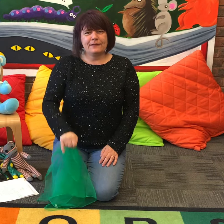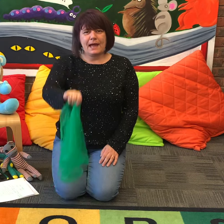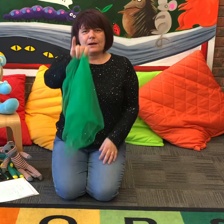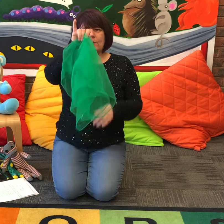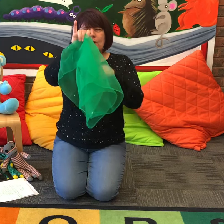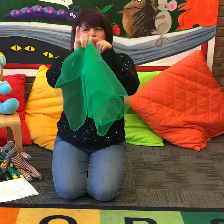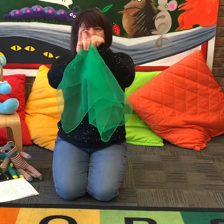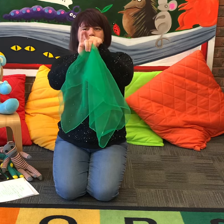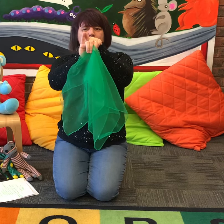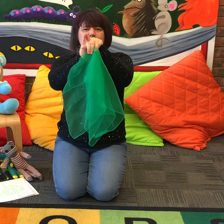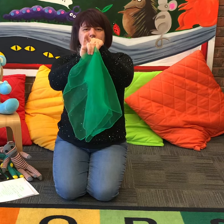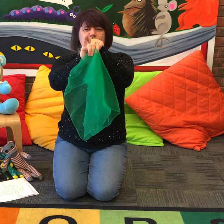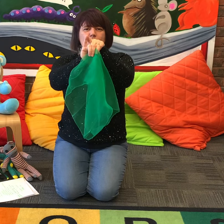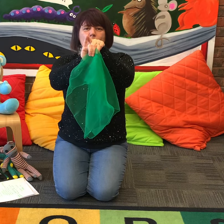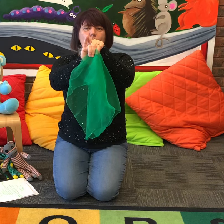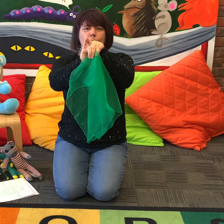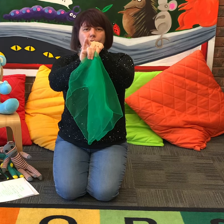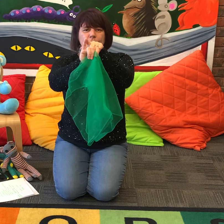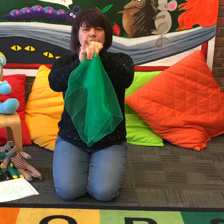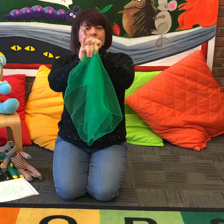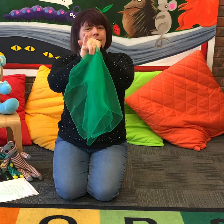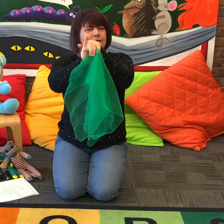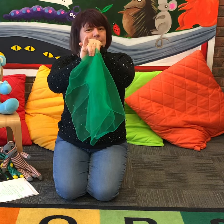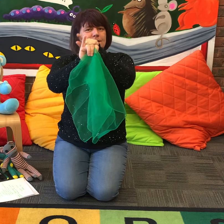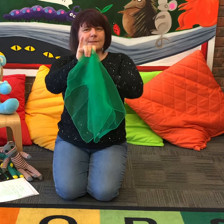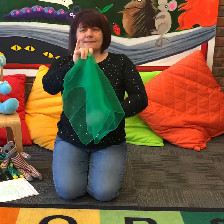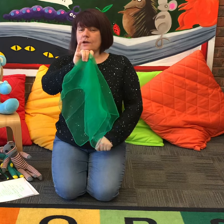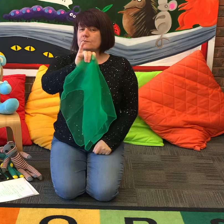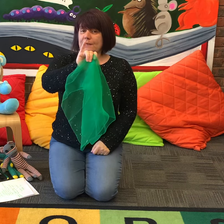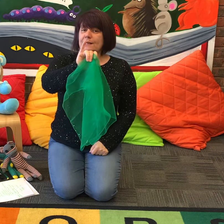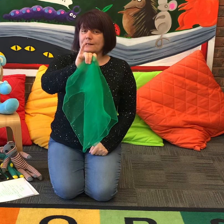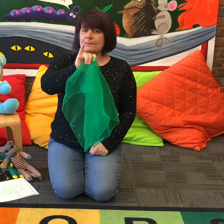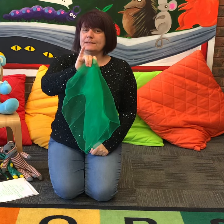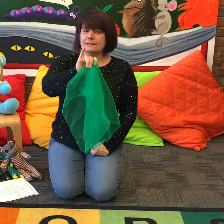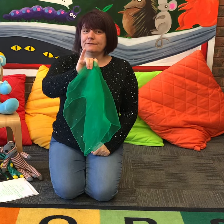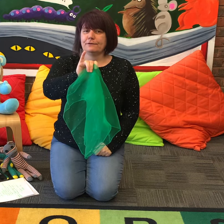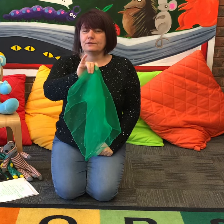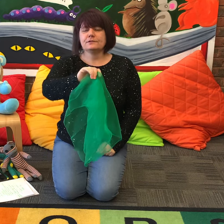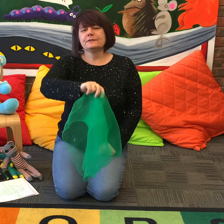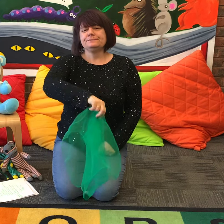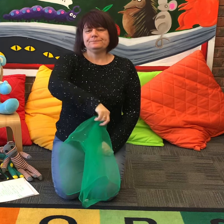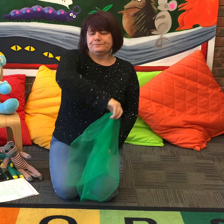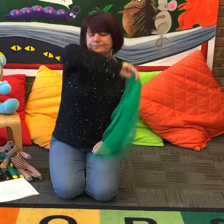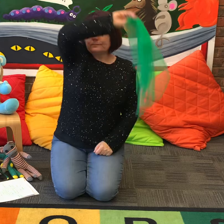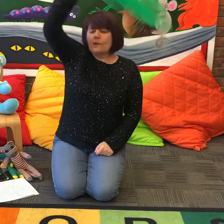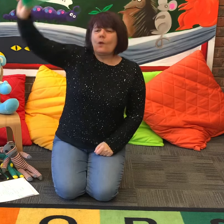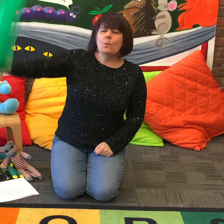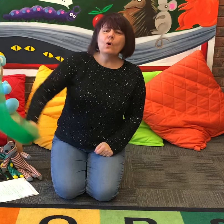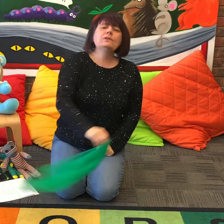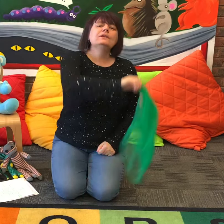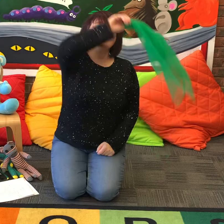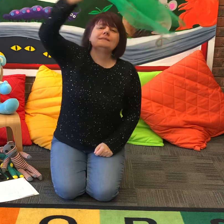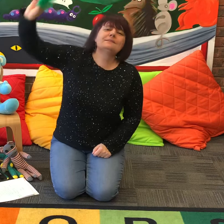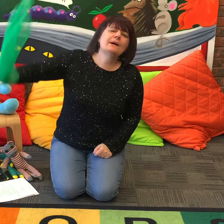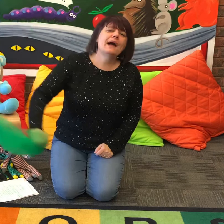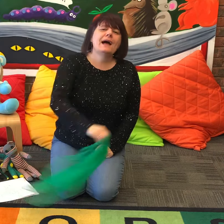now? Just 1. This little man's going to be a little bit different. 1 little man in